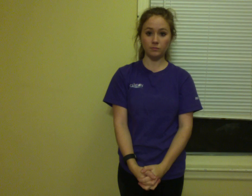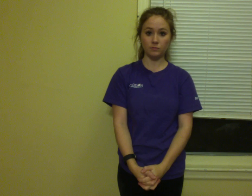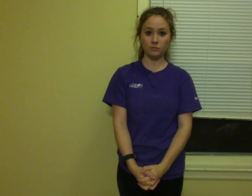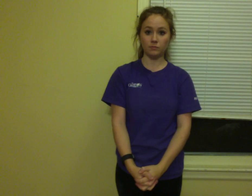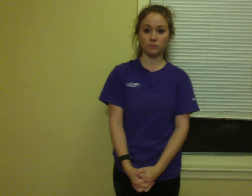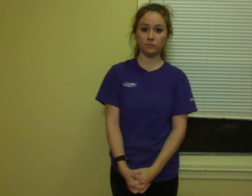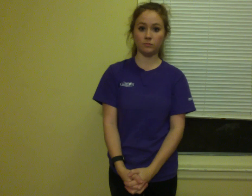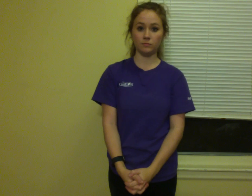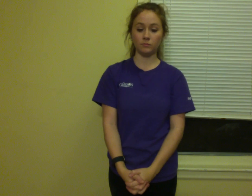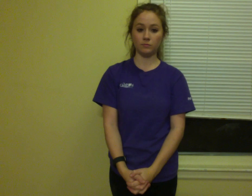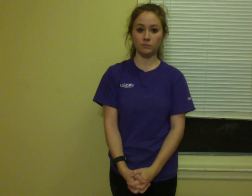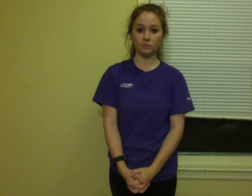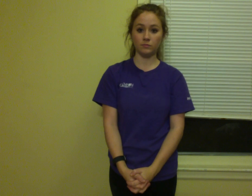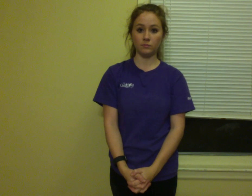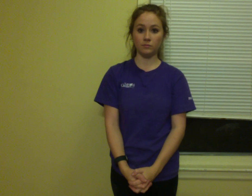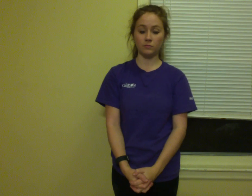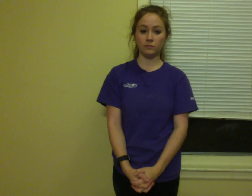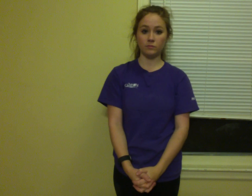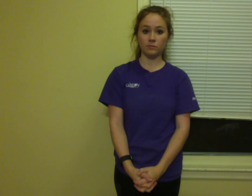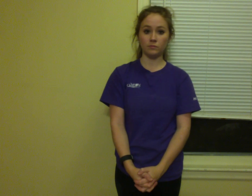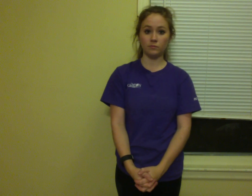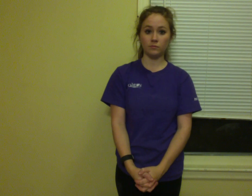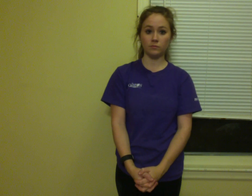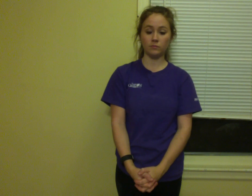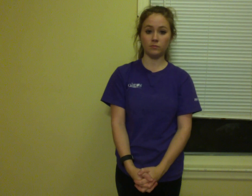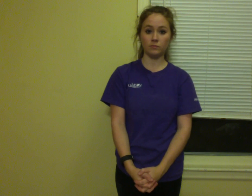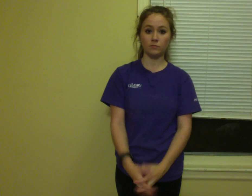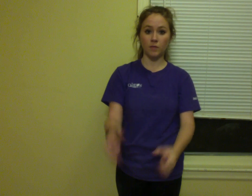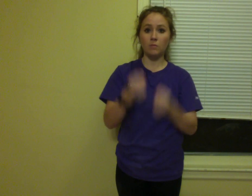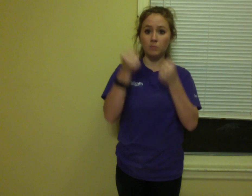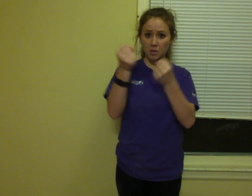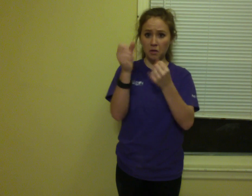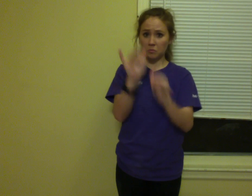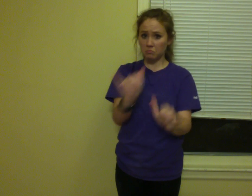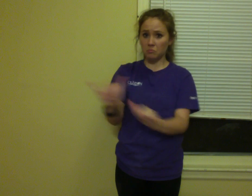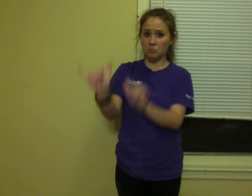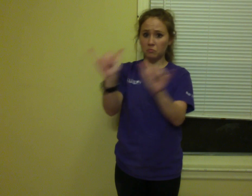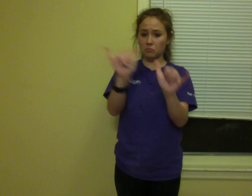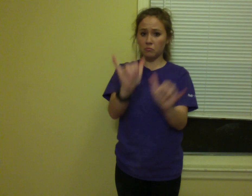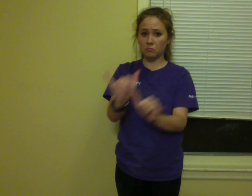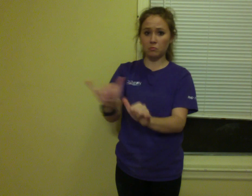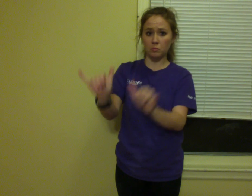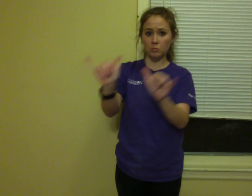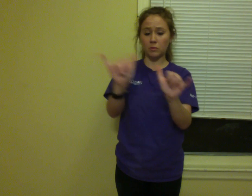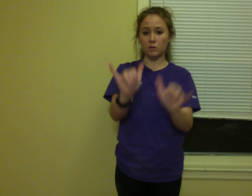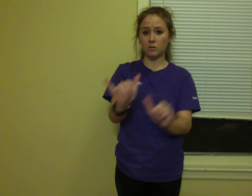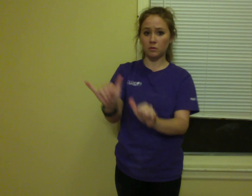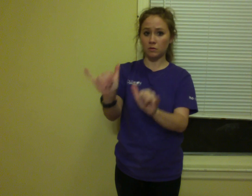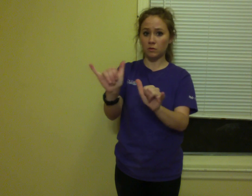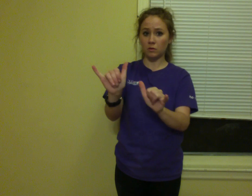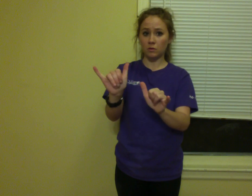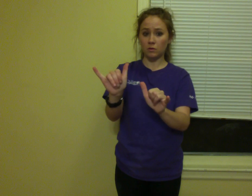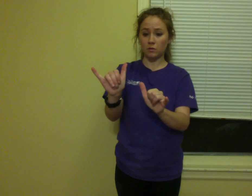More specifically, you can say that power is shared wherever regular popular elections are